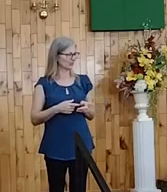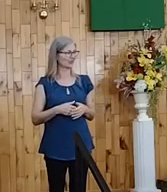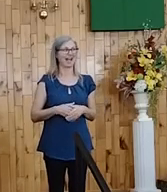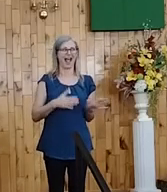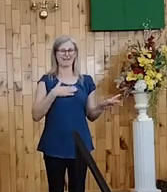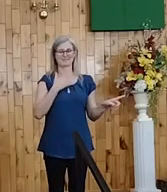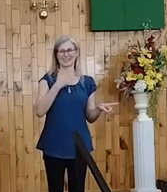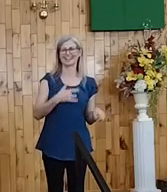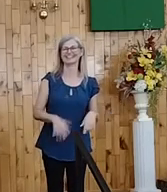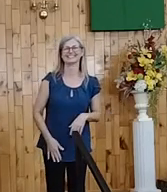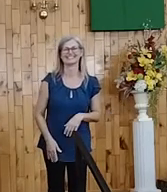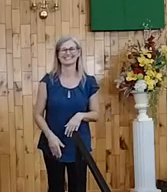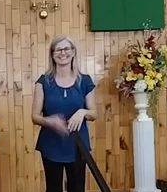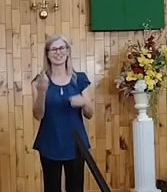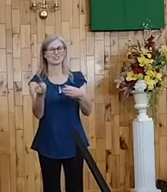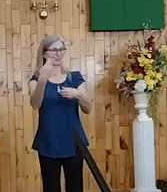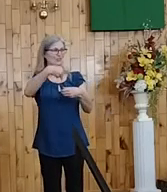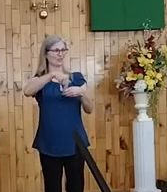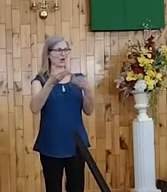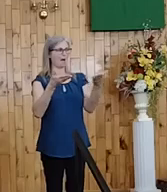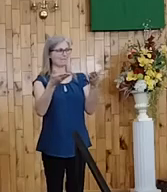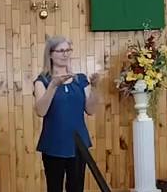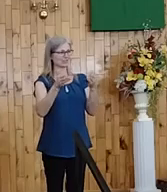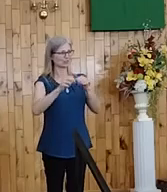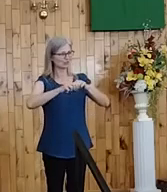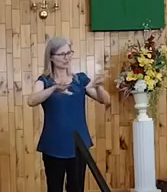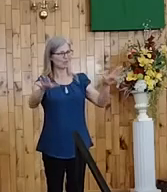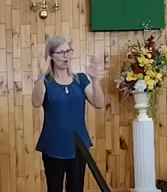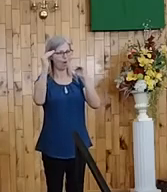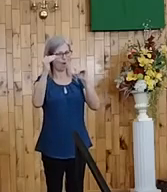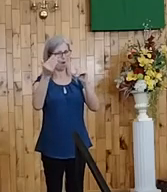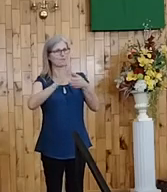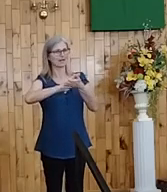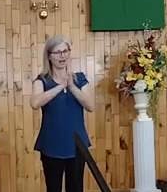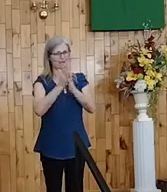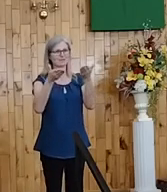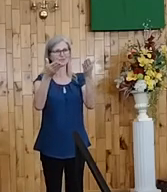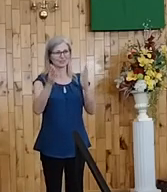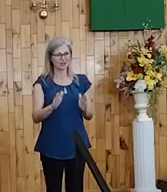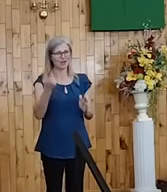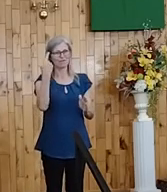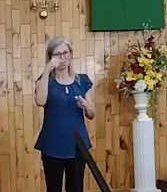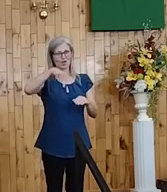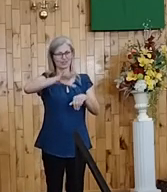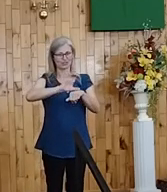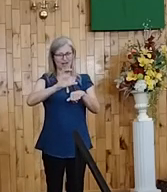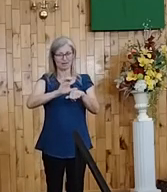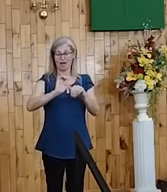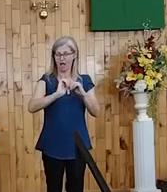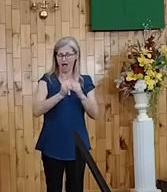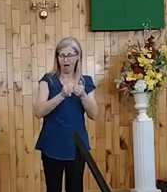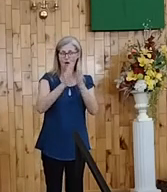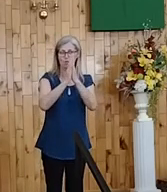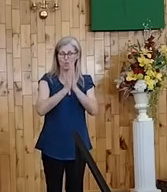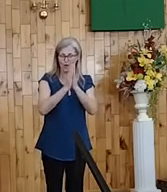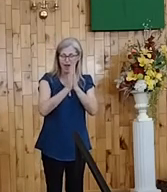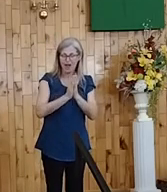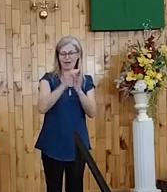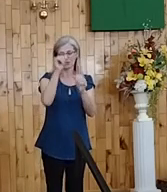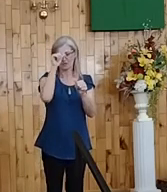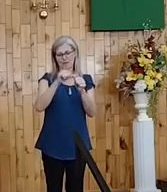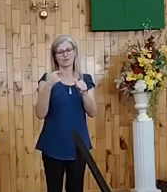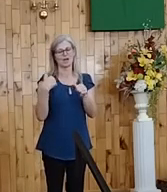Join our mission to spread hope. Become a missionary for our chapel by praying for us, remembering us